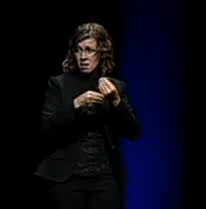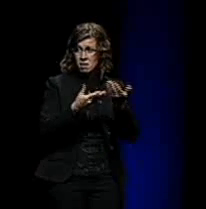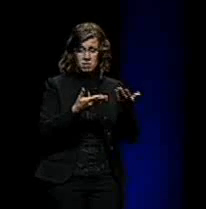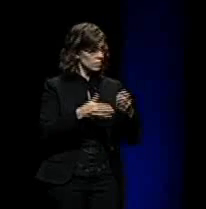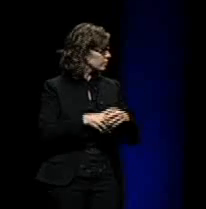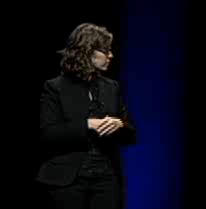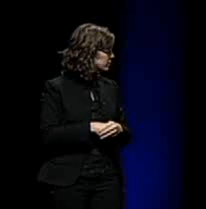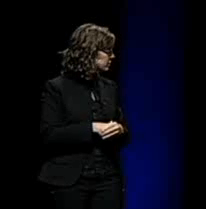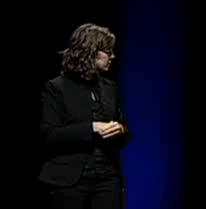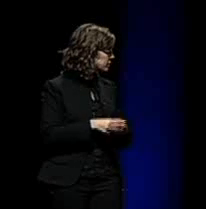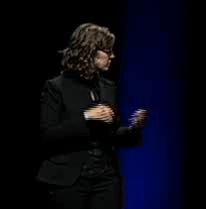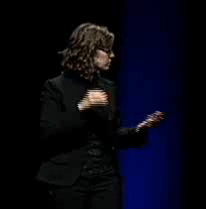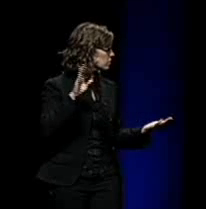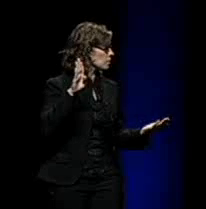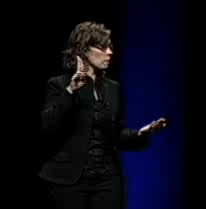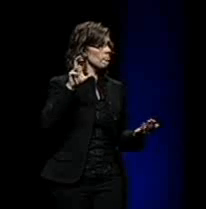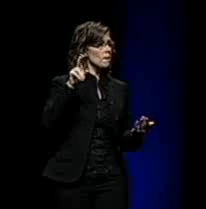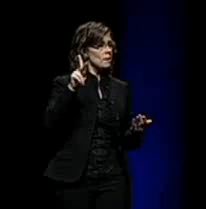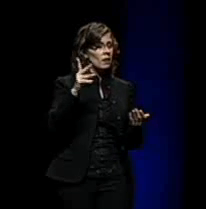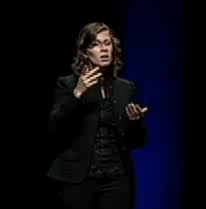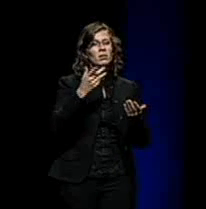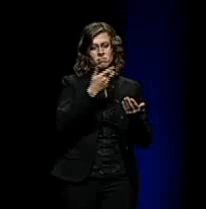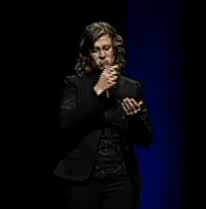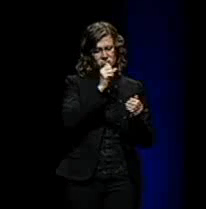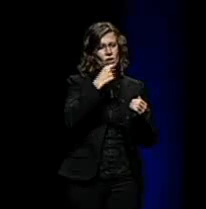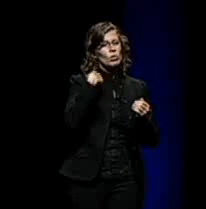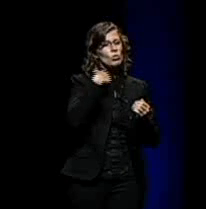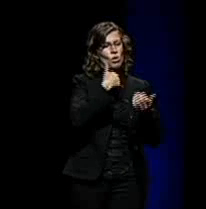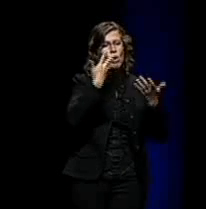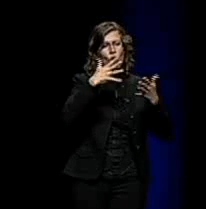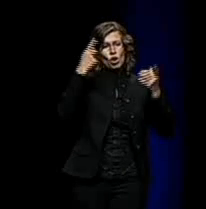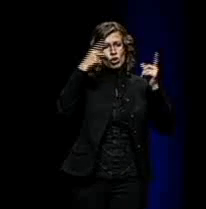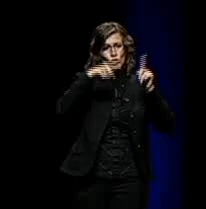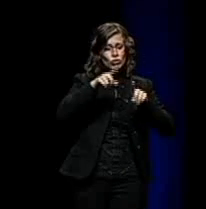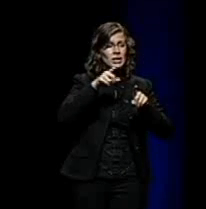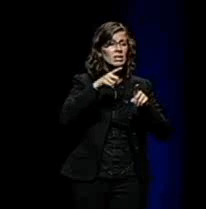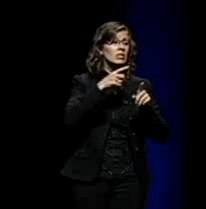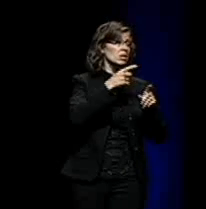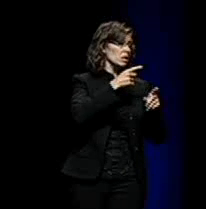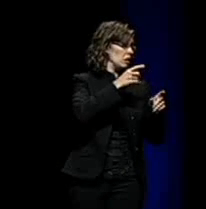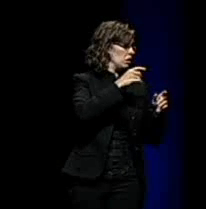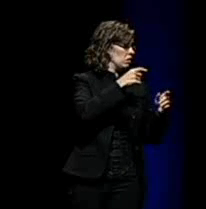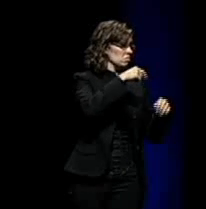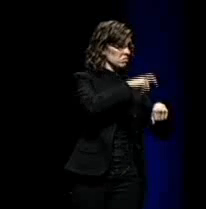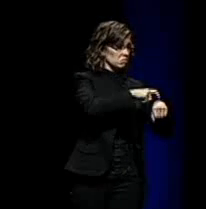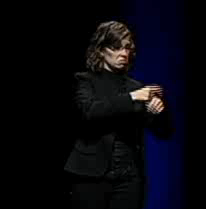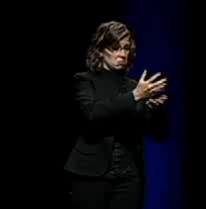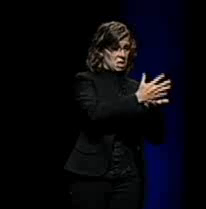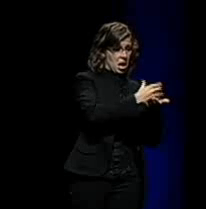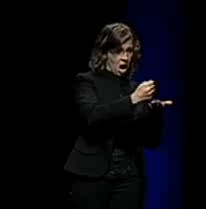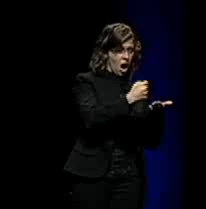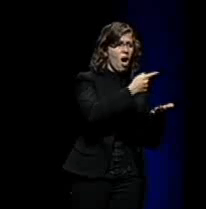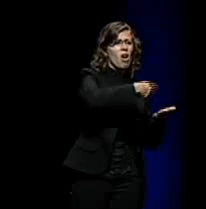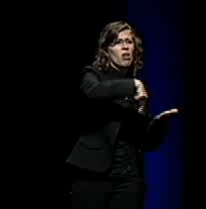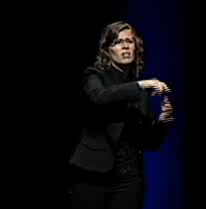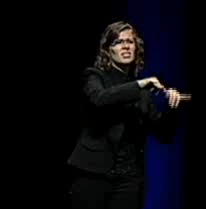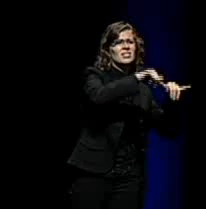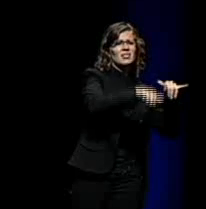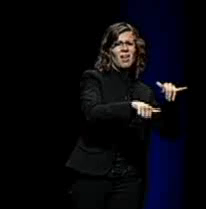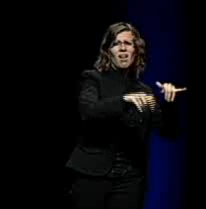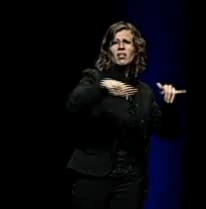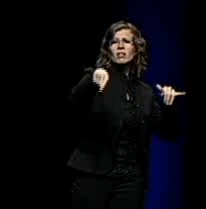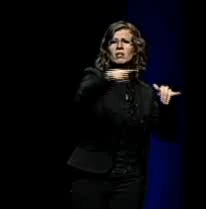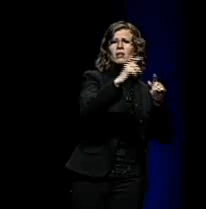Again, we've already decided that even after we run out of time here, if you have individual questions, please come up and ask us. We will talk to you